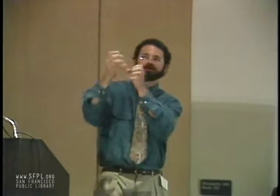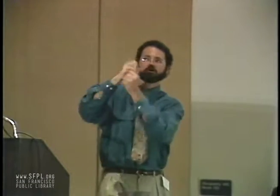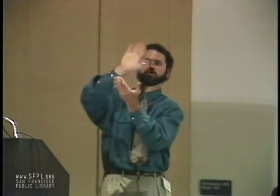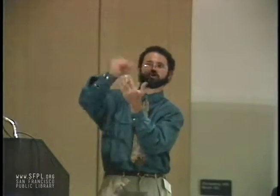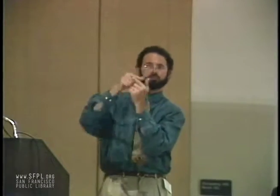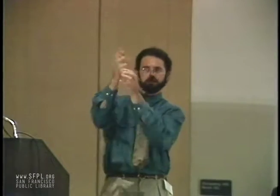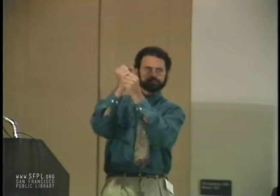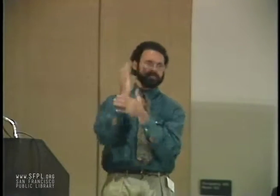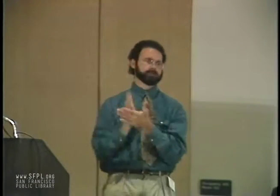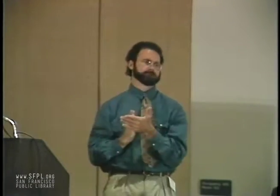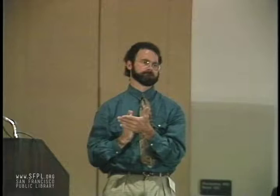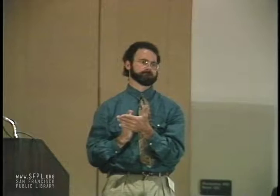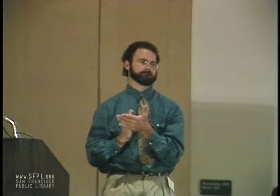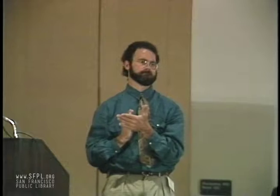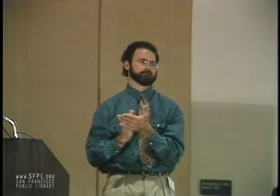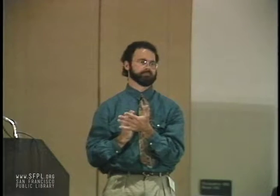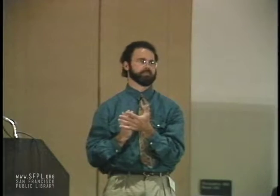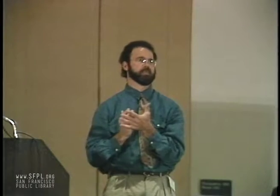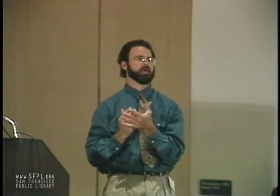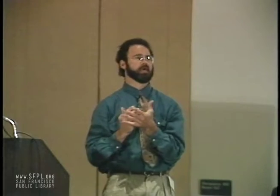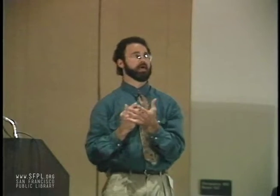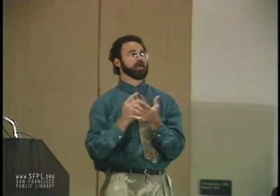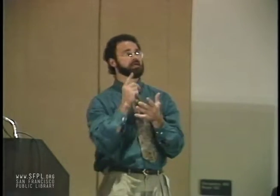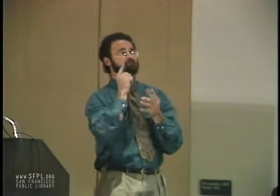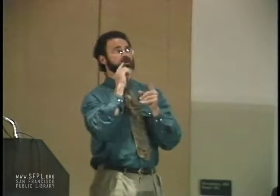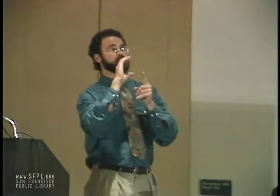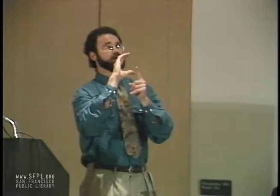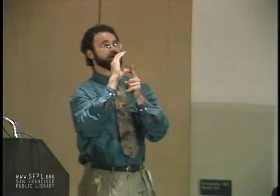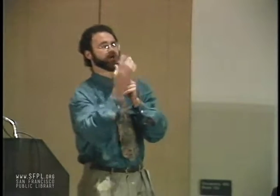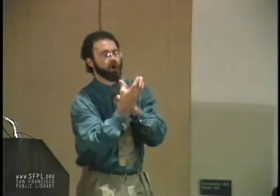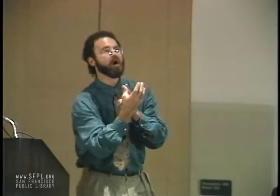lot of the cultural information. They obtain some, but not all of it.